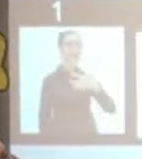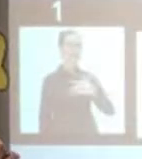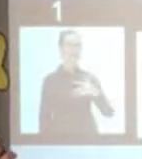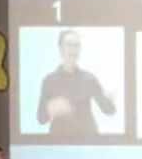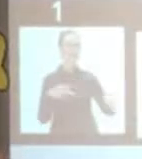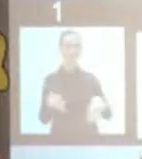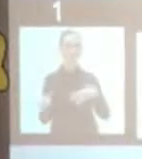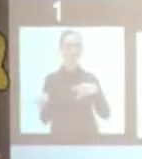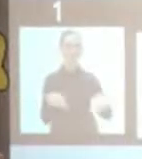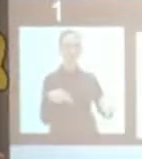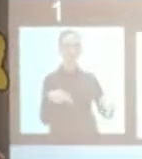Number 2.